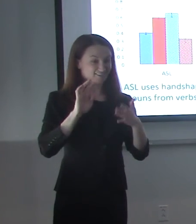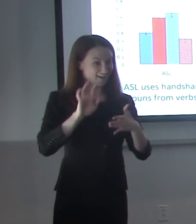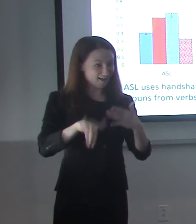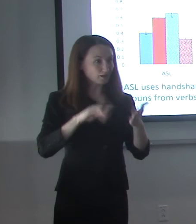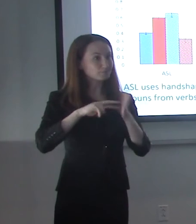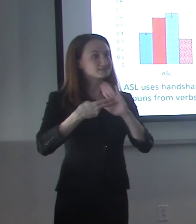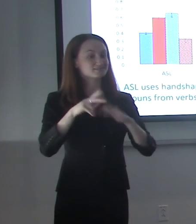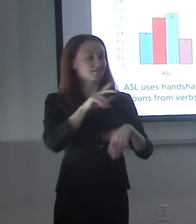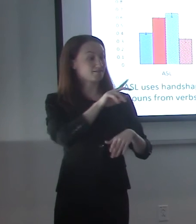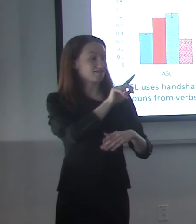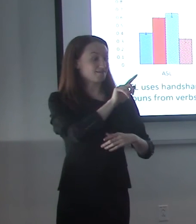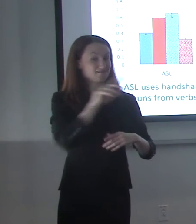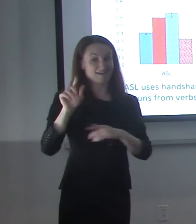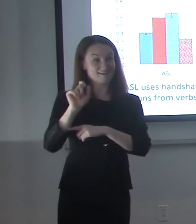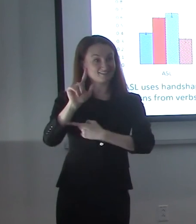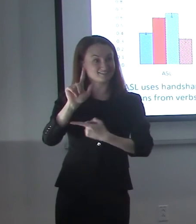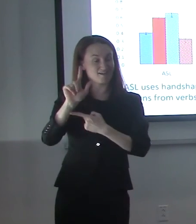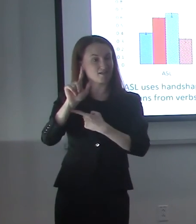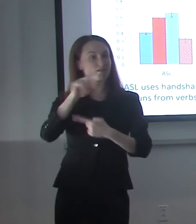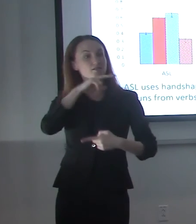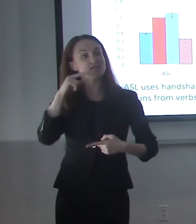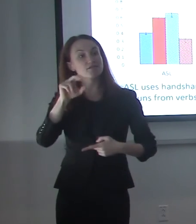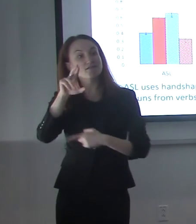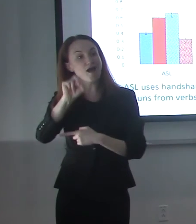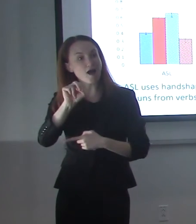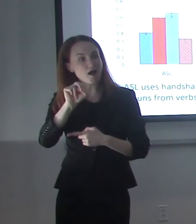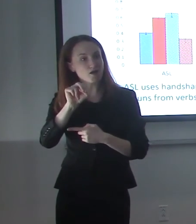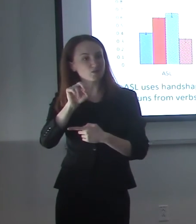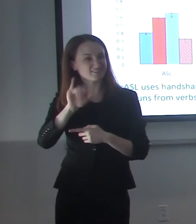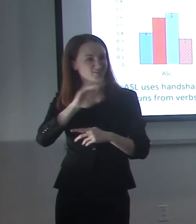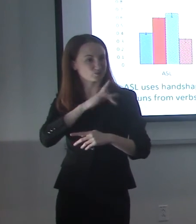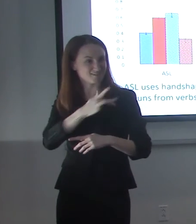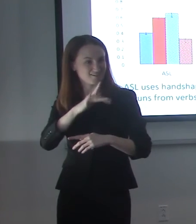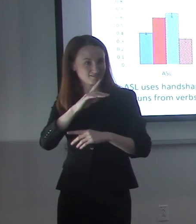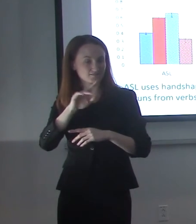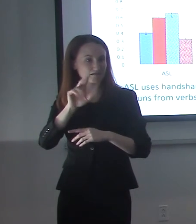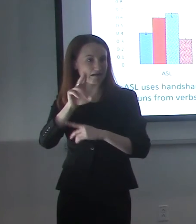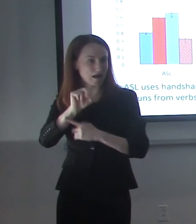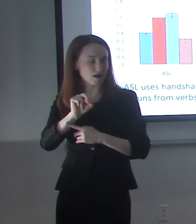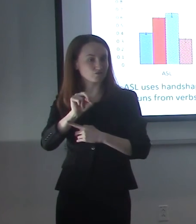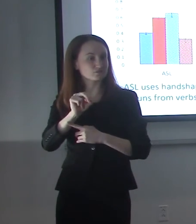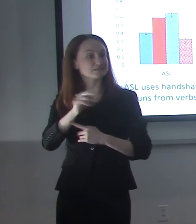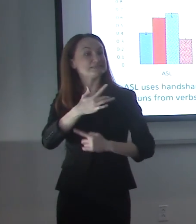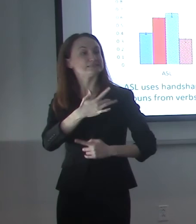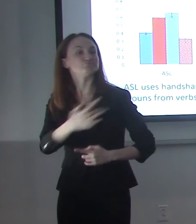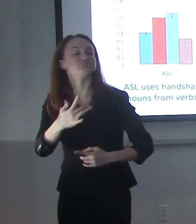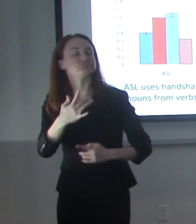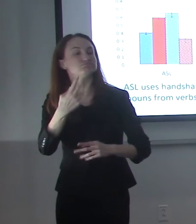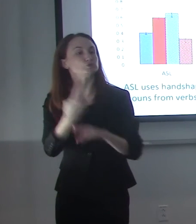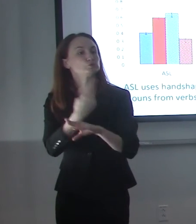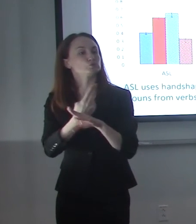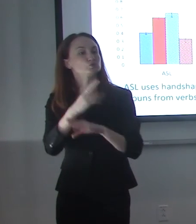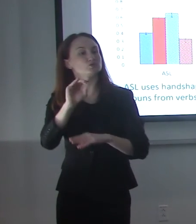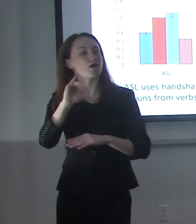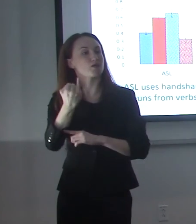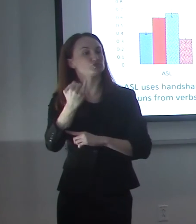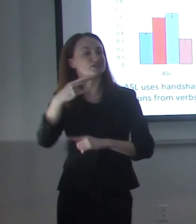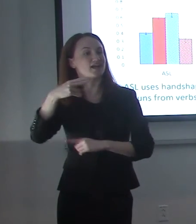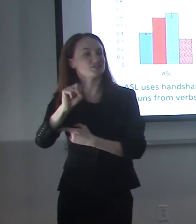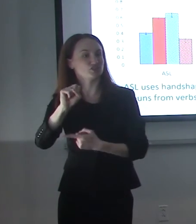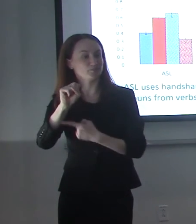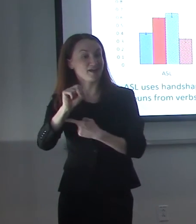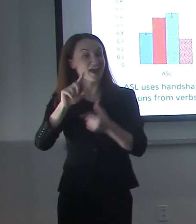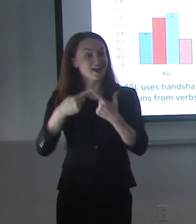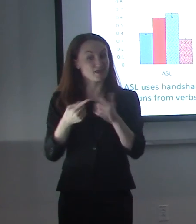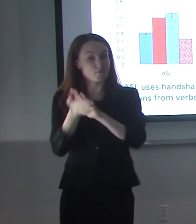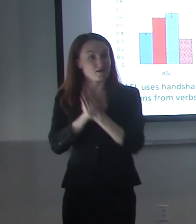for ASL, nouns of this sort have a preference for using the object handshake, and when it's the verb, you see